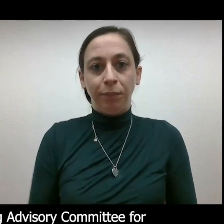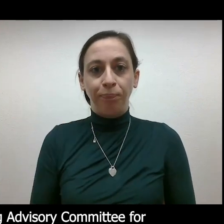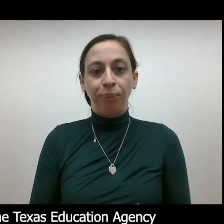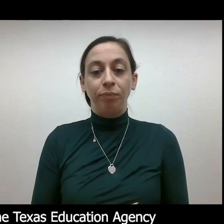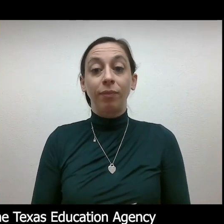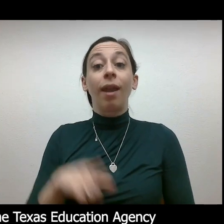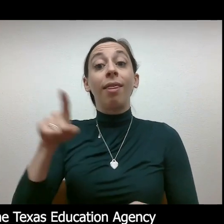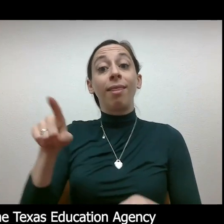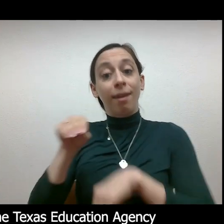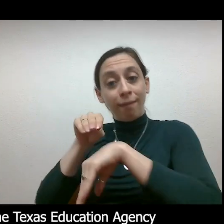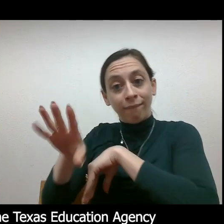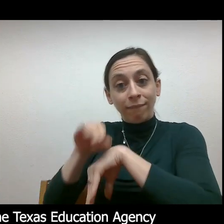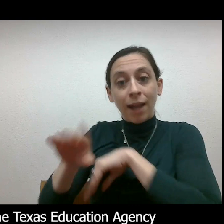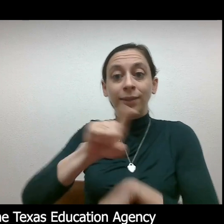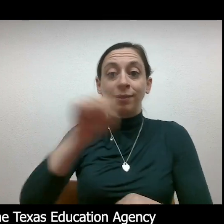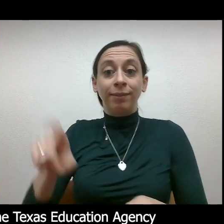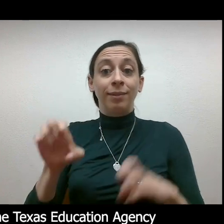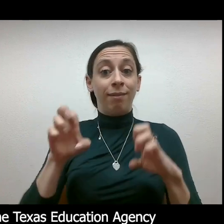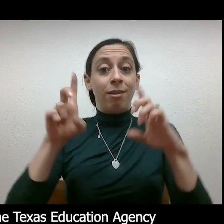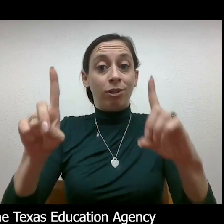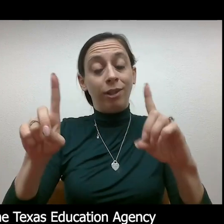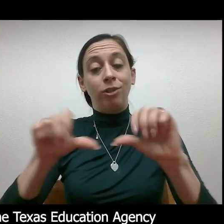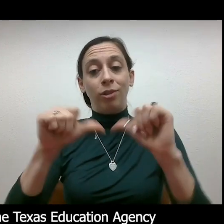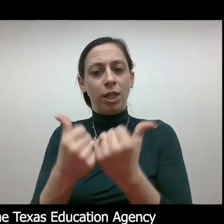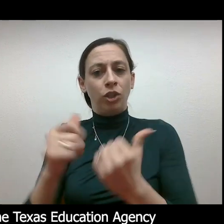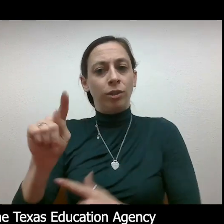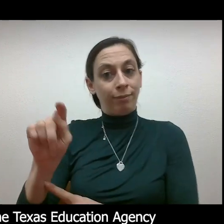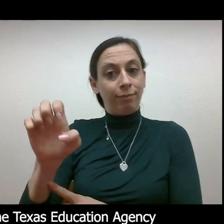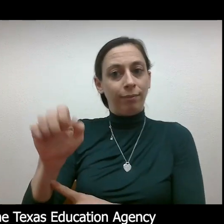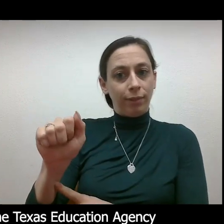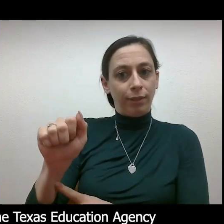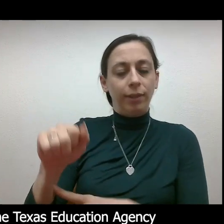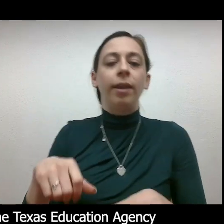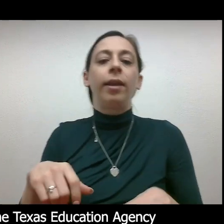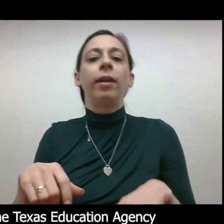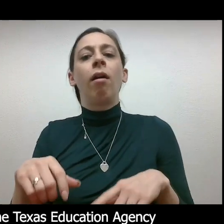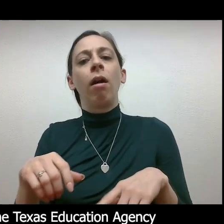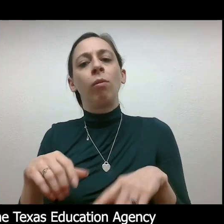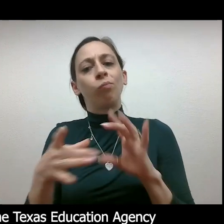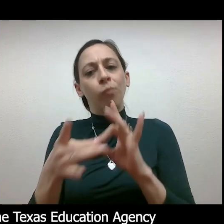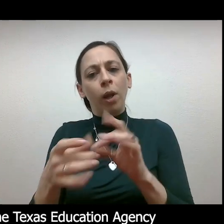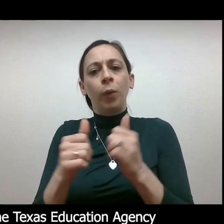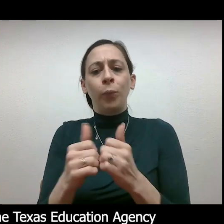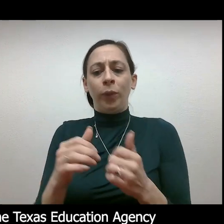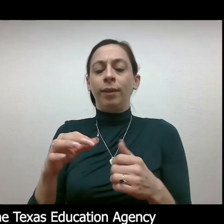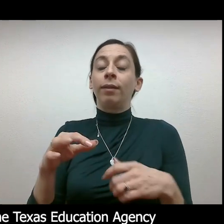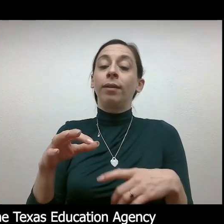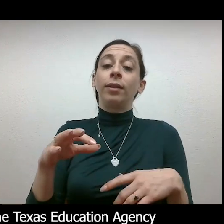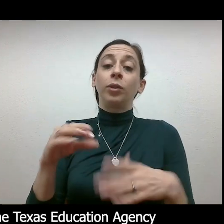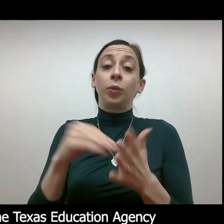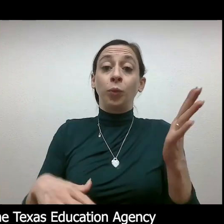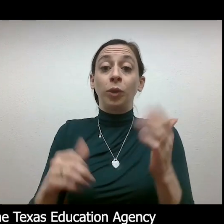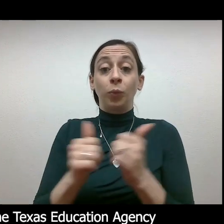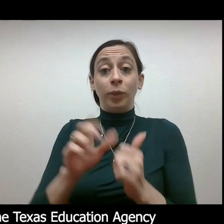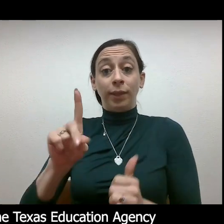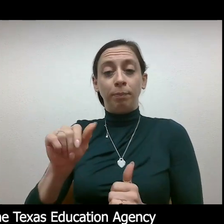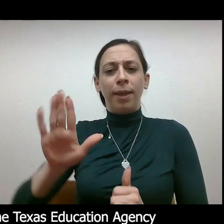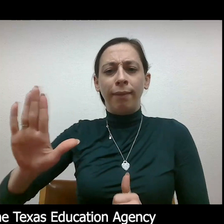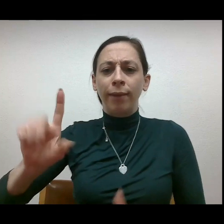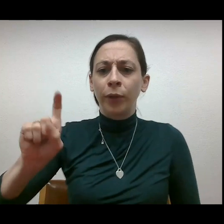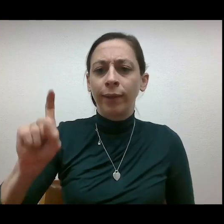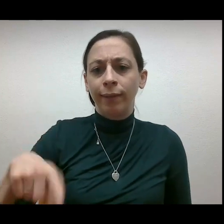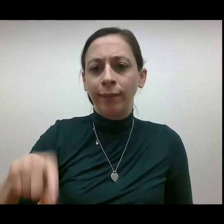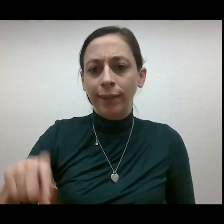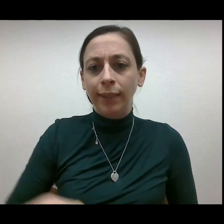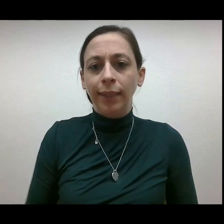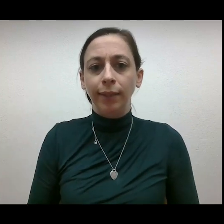which is an advisory panel that advises the Texas Education Agency, TEA, on the needs of students with